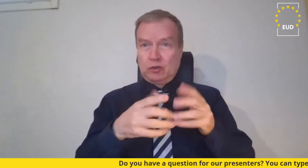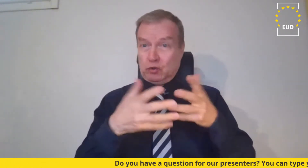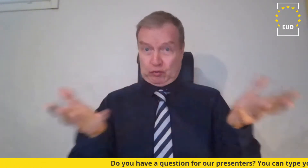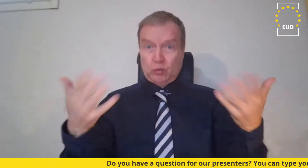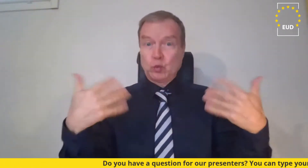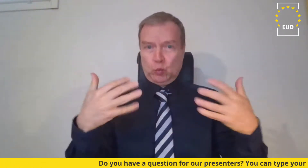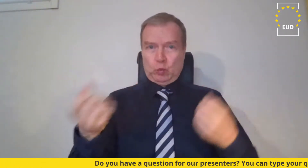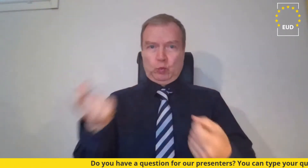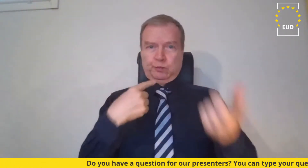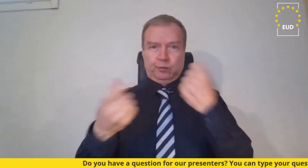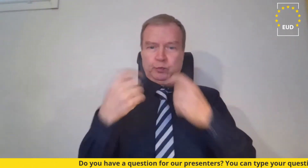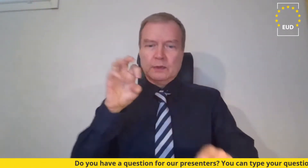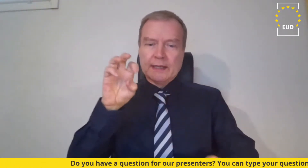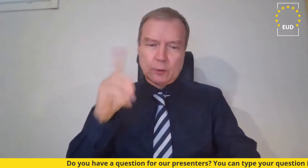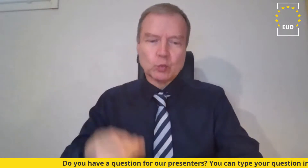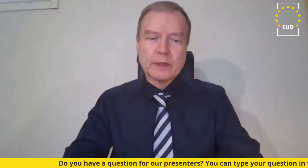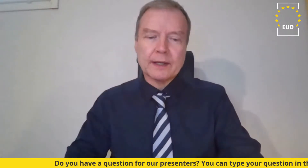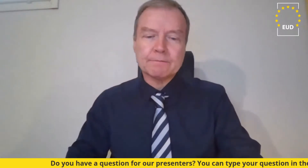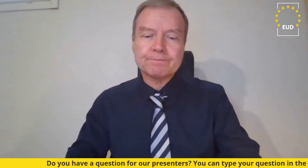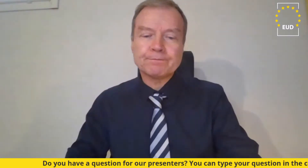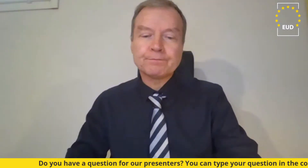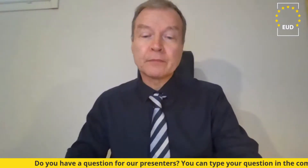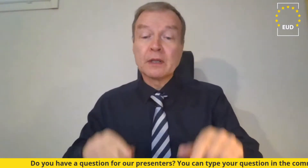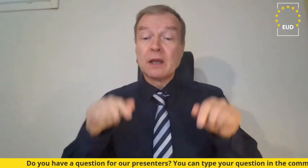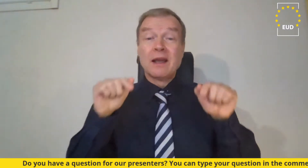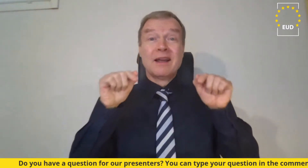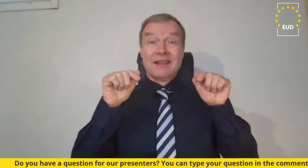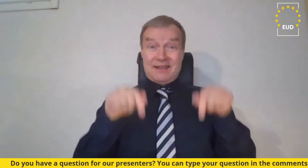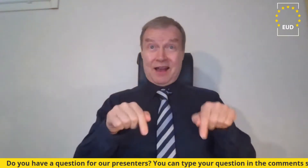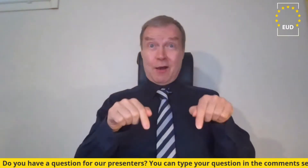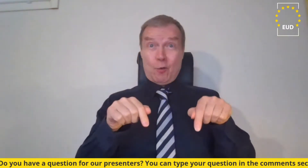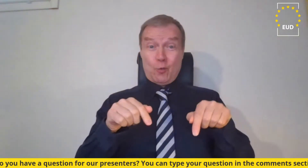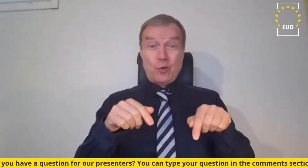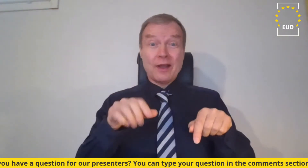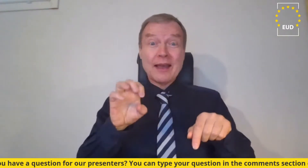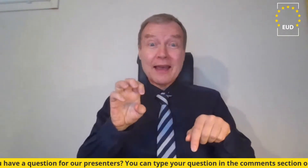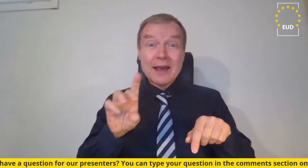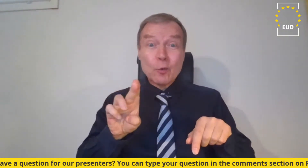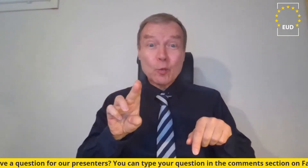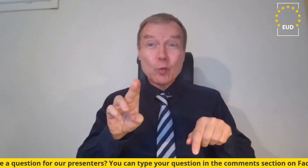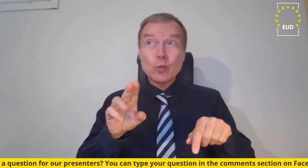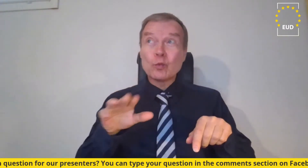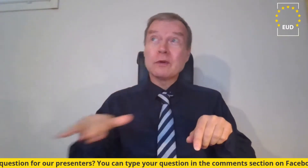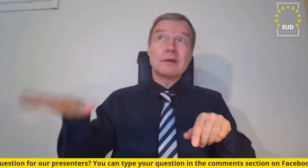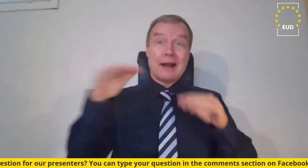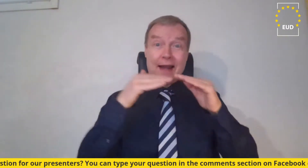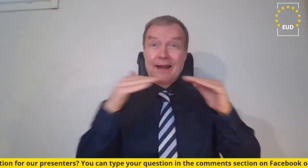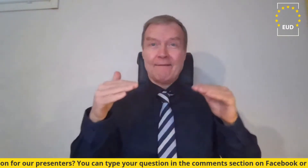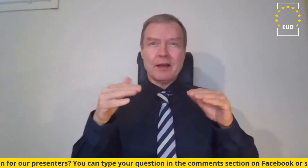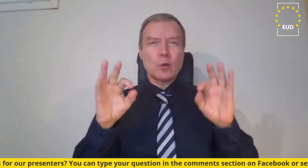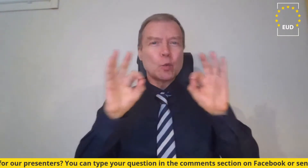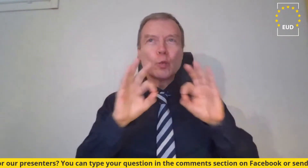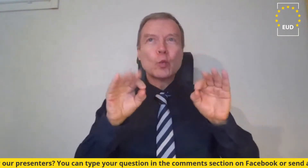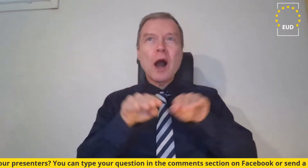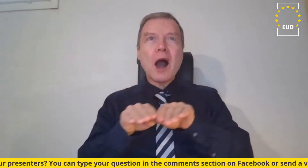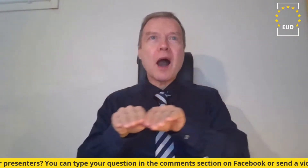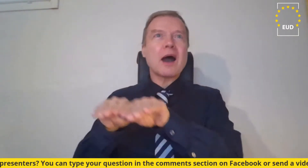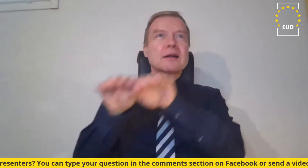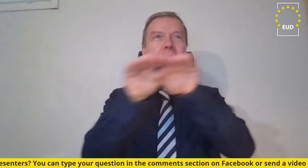into national legislation. So the EUD is approached frequently by people asking what national deaf associations can